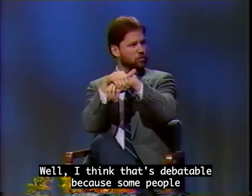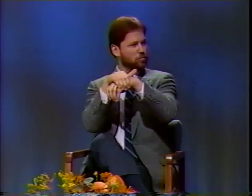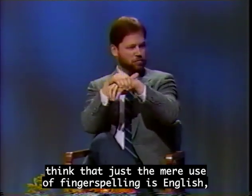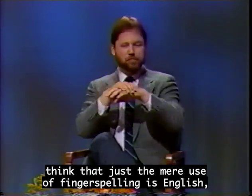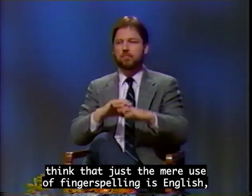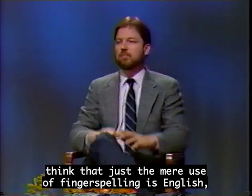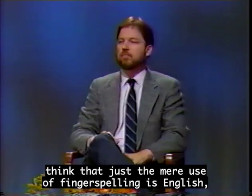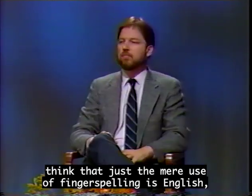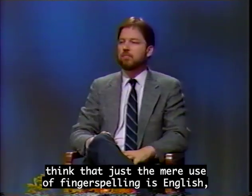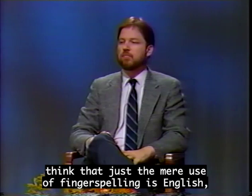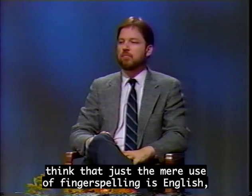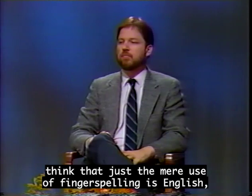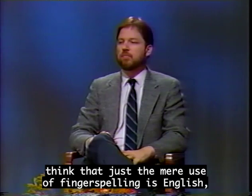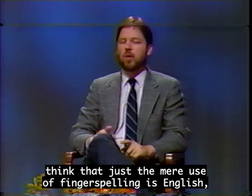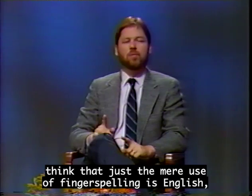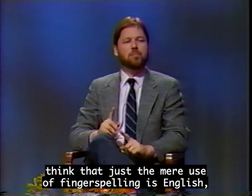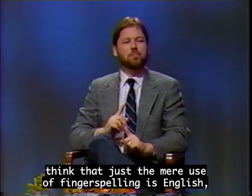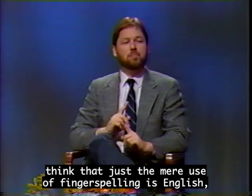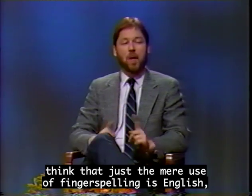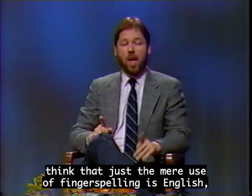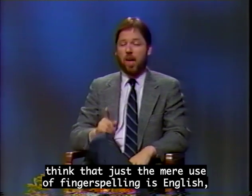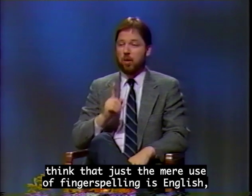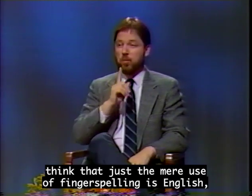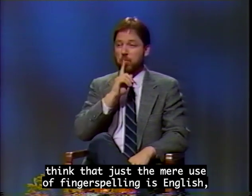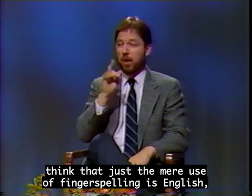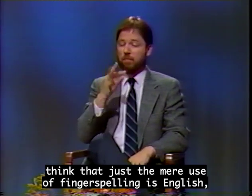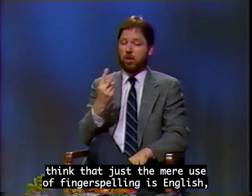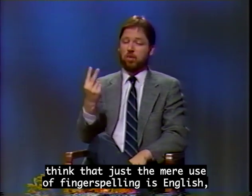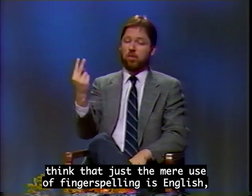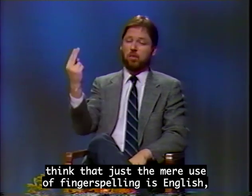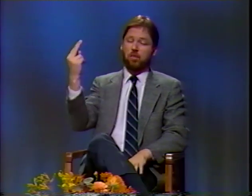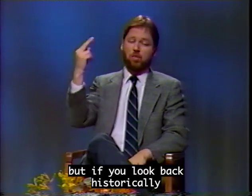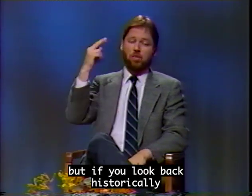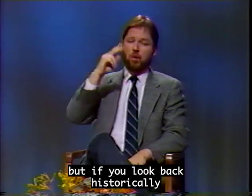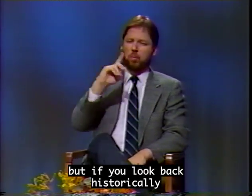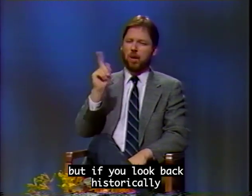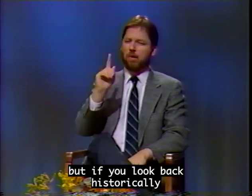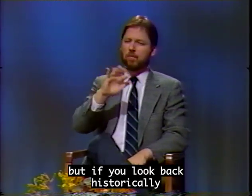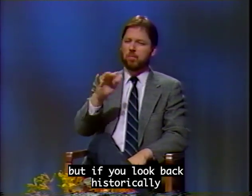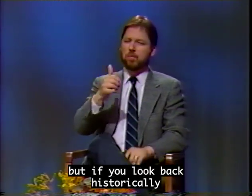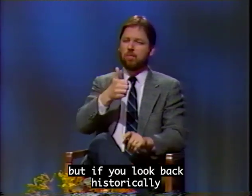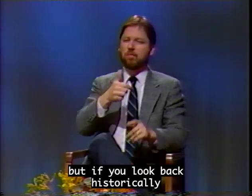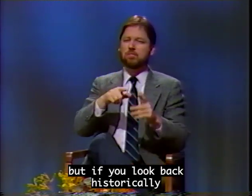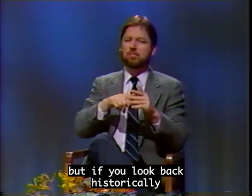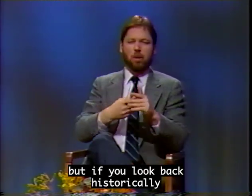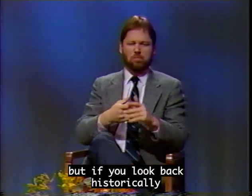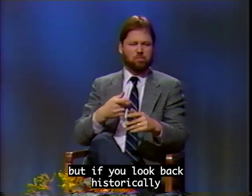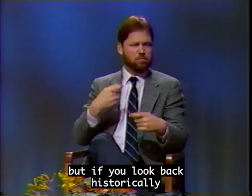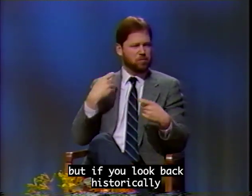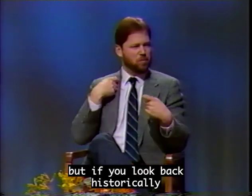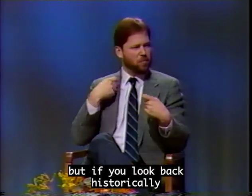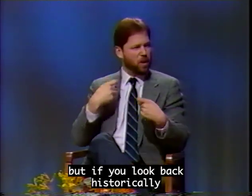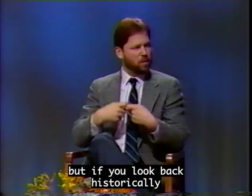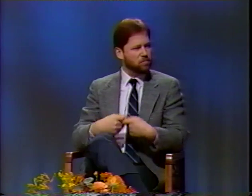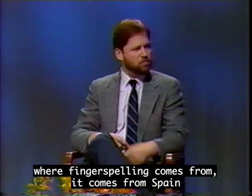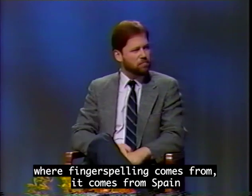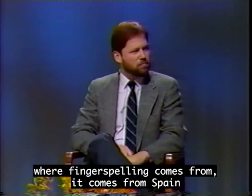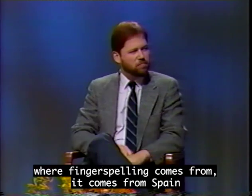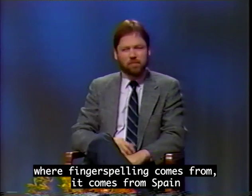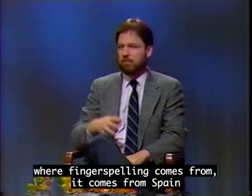some people think that just the mere use of fingerspelling is English. But if you look back historically, where